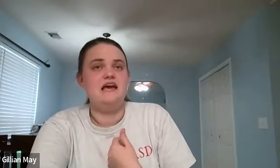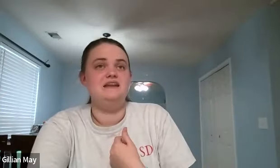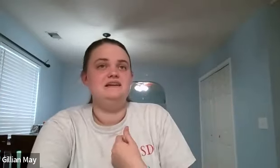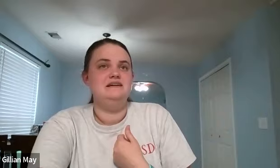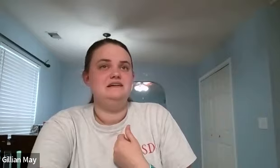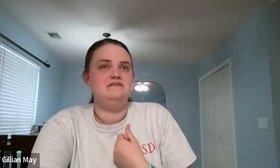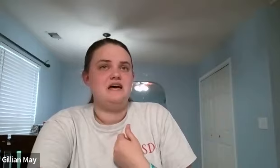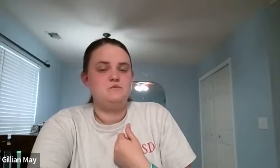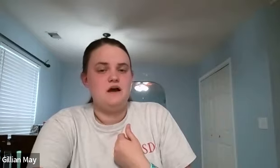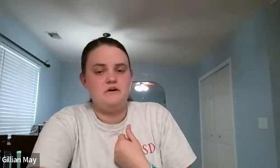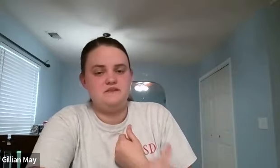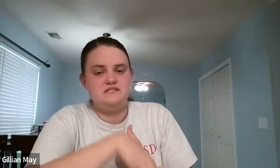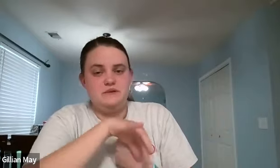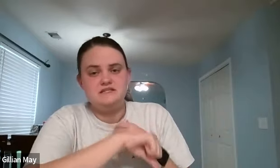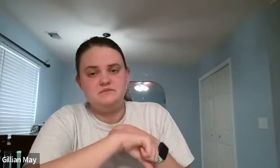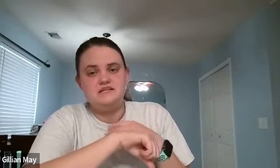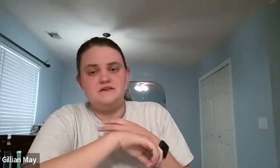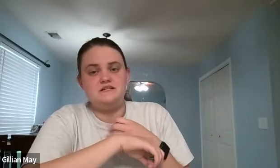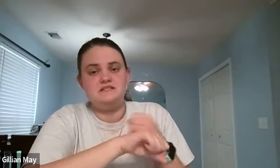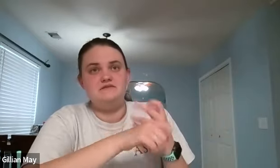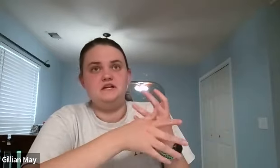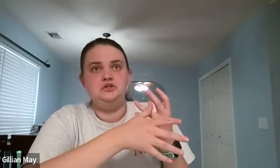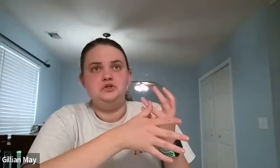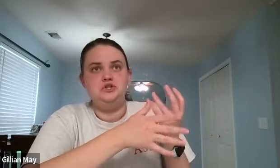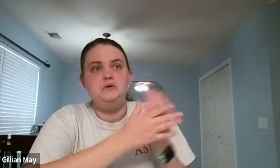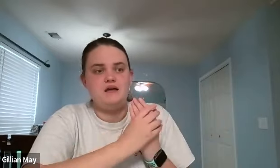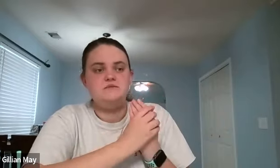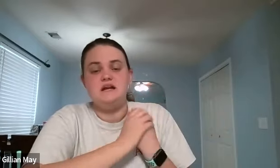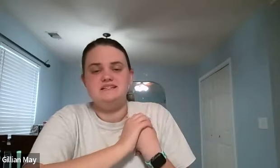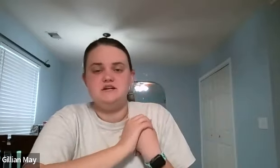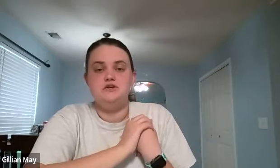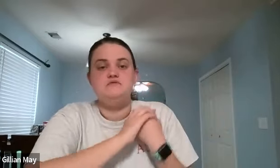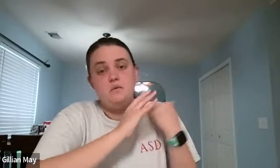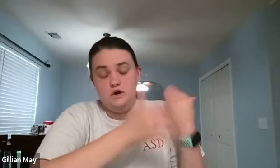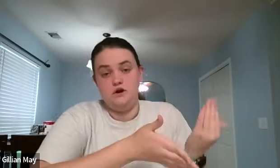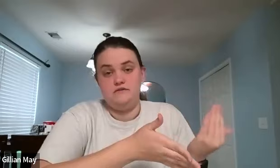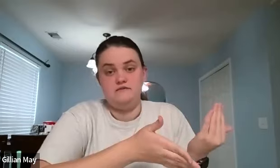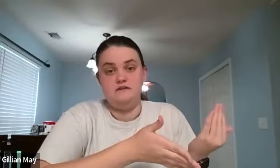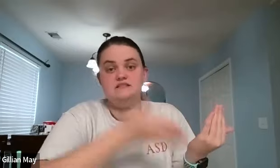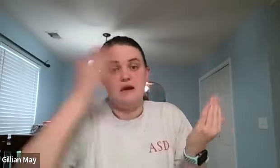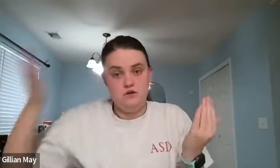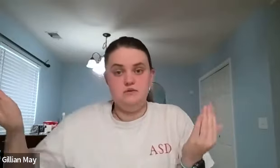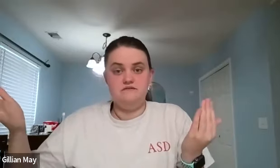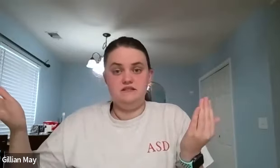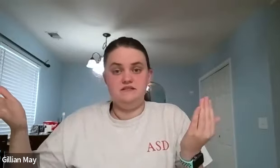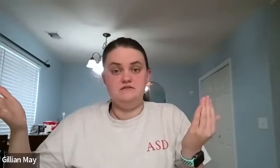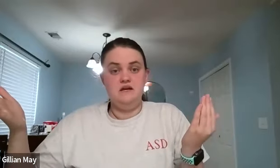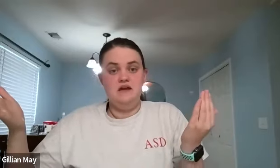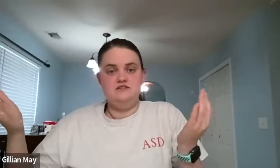And that's why I want this space to be is very safe. Like you ask me and I can tell you that would hurt their feelings. That would be offensive. So